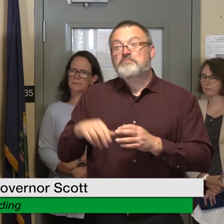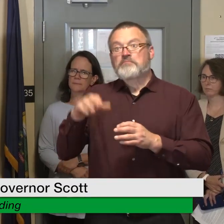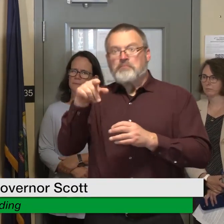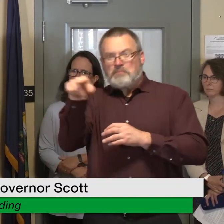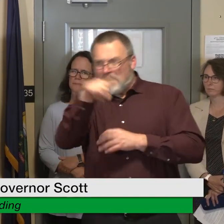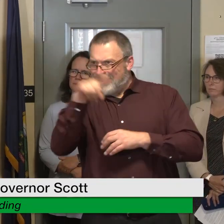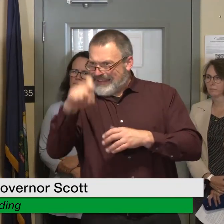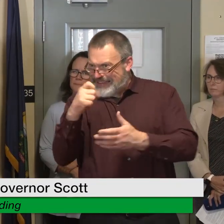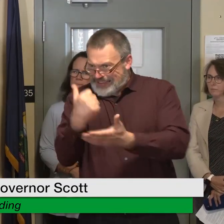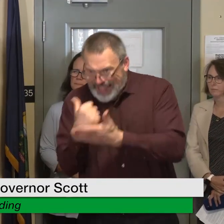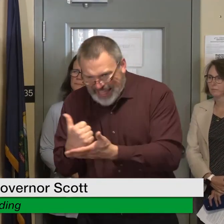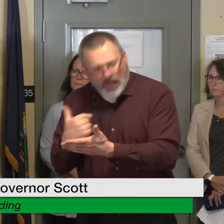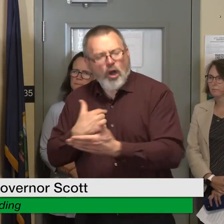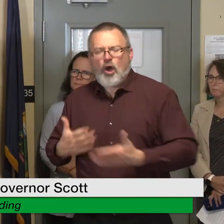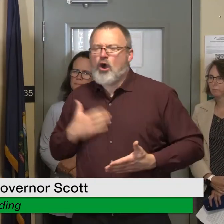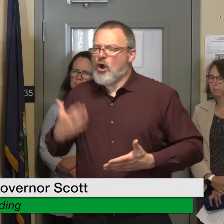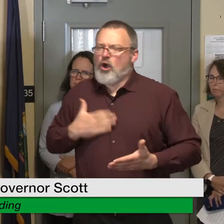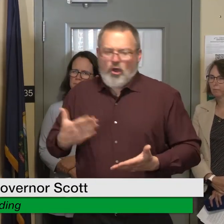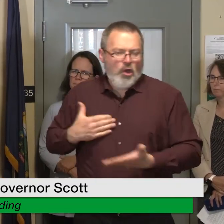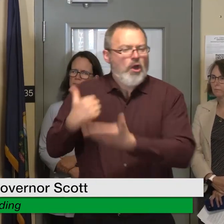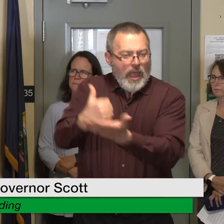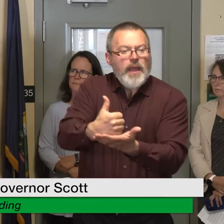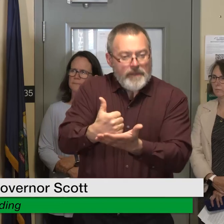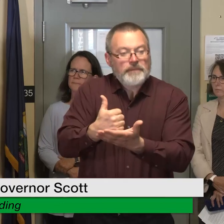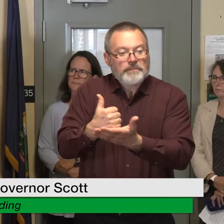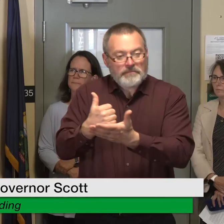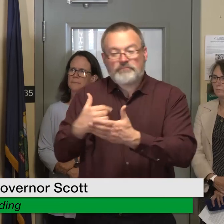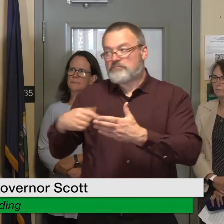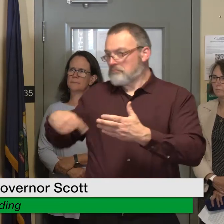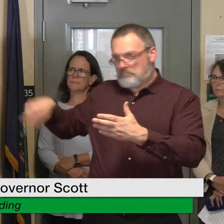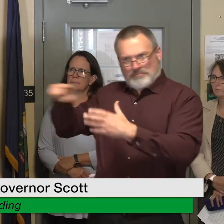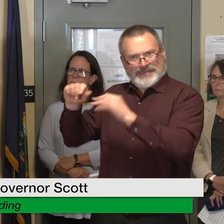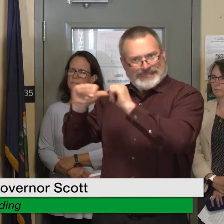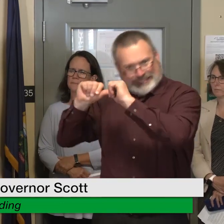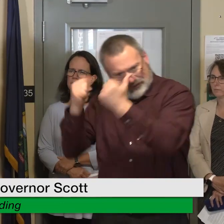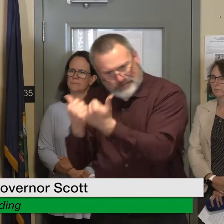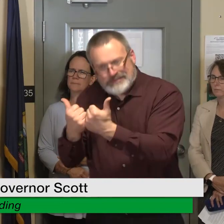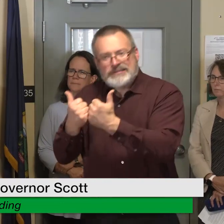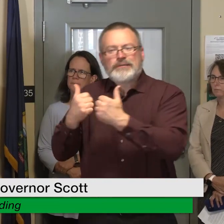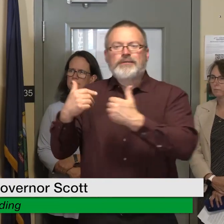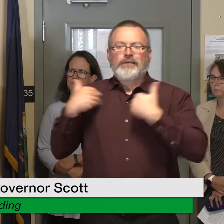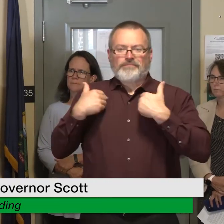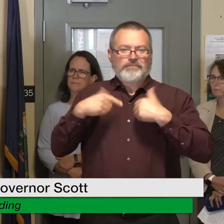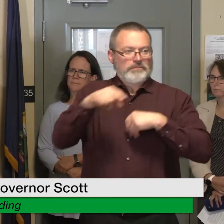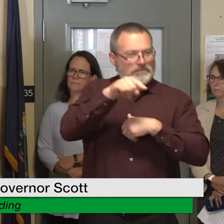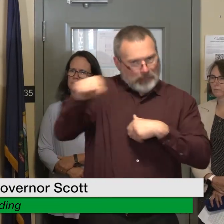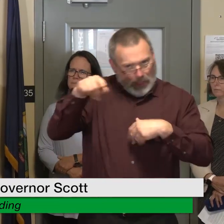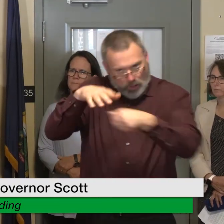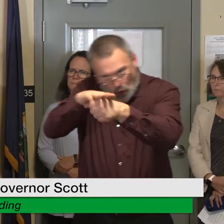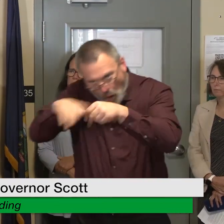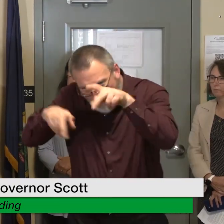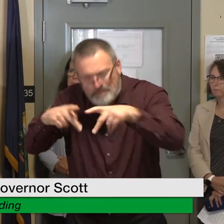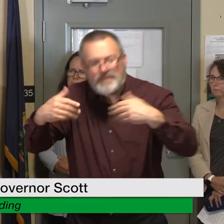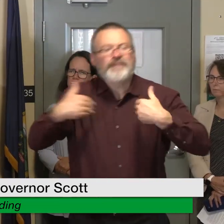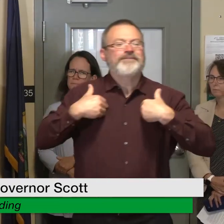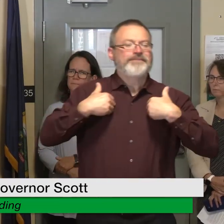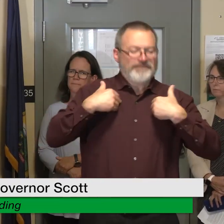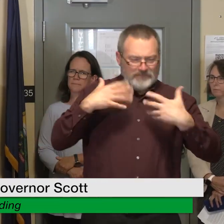agencies, as well as our community members, can utilize those to make sure that we're connecting resources to those who need them the